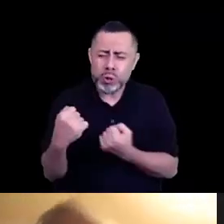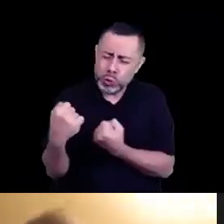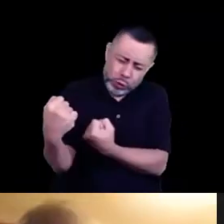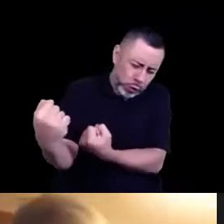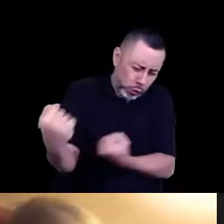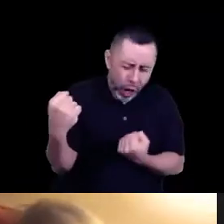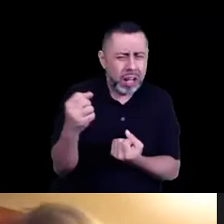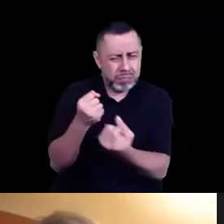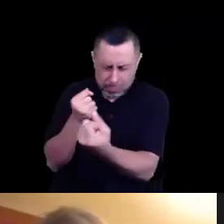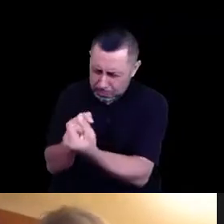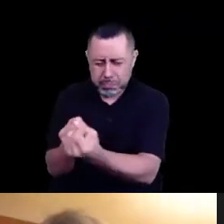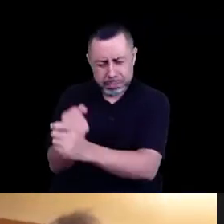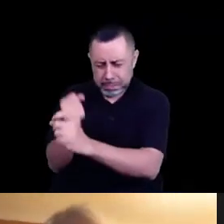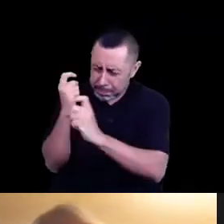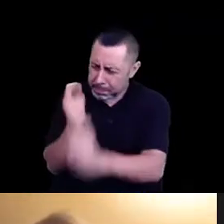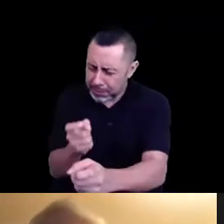fishing rights.